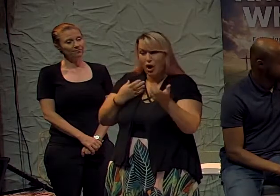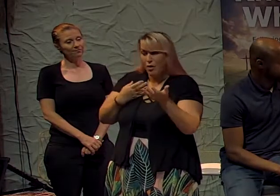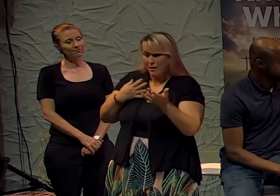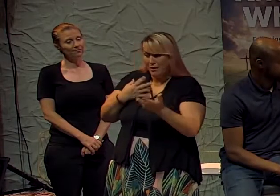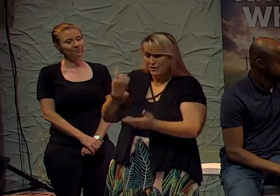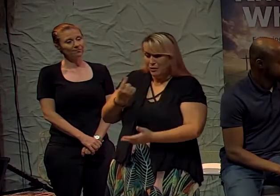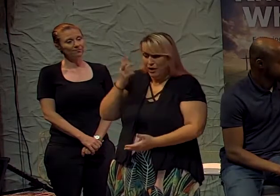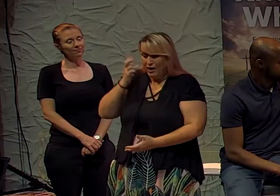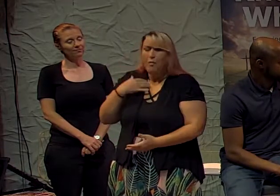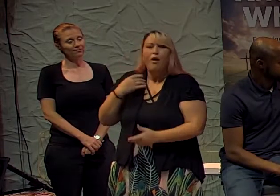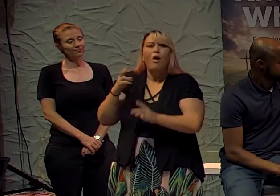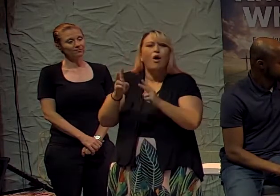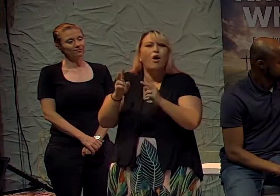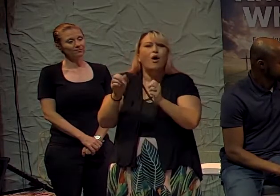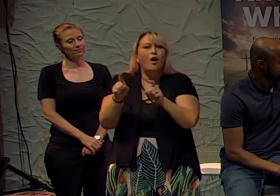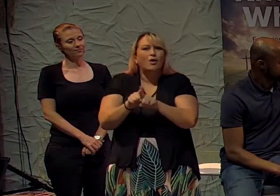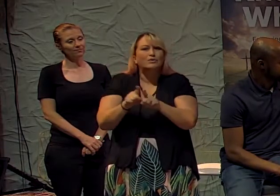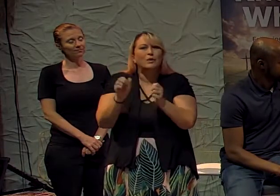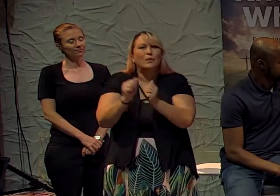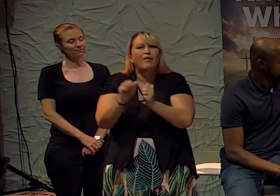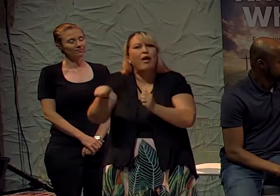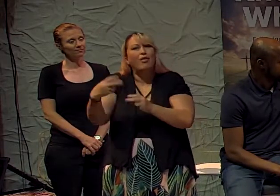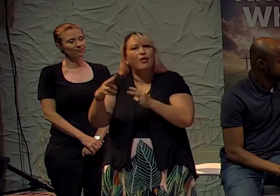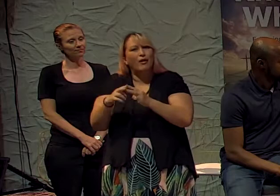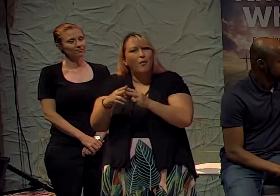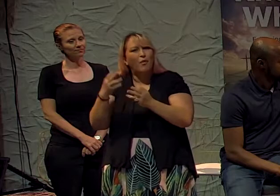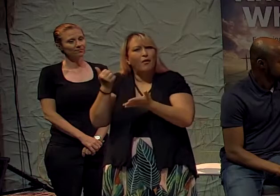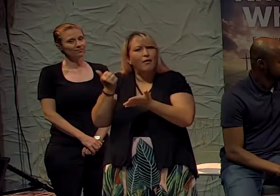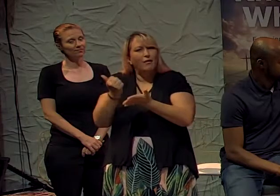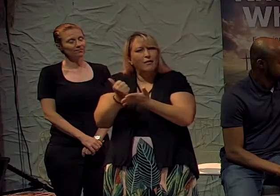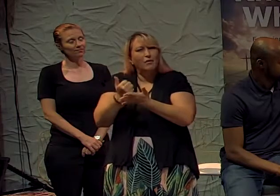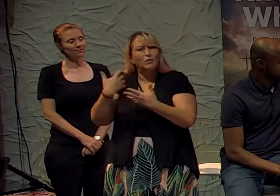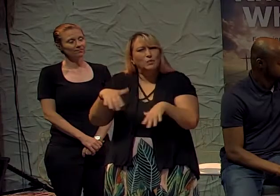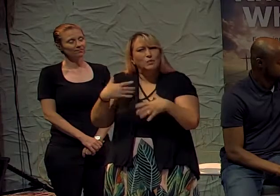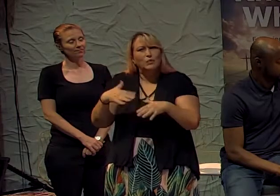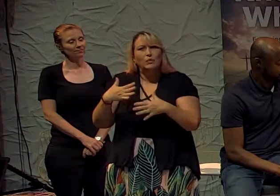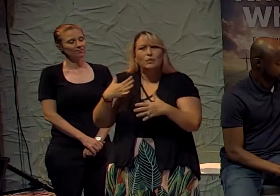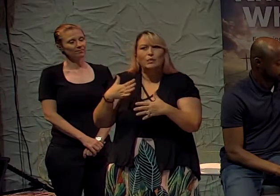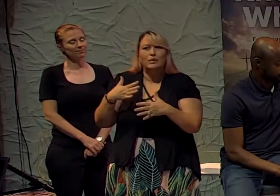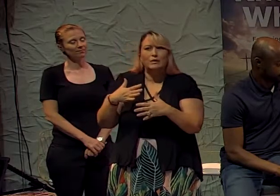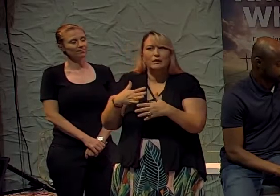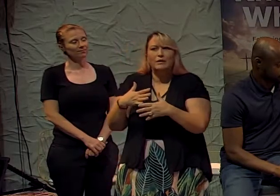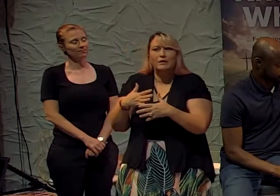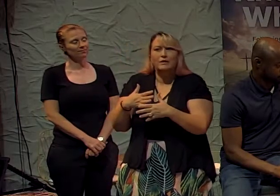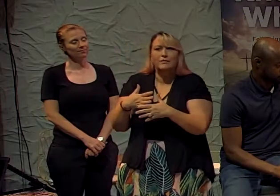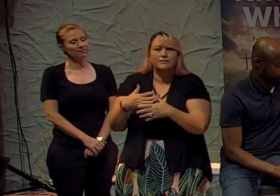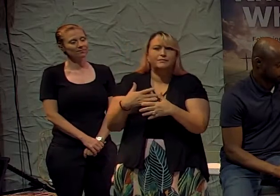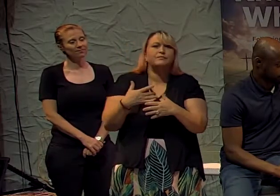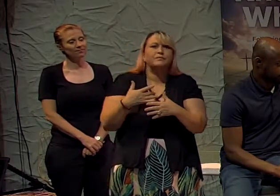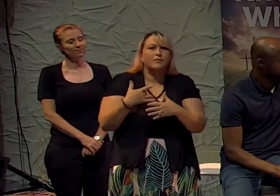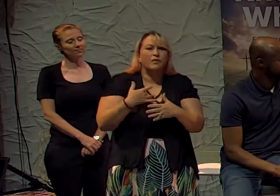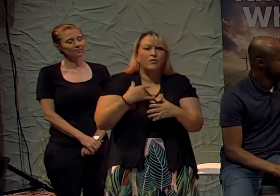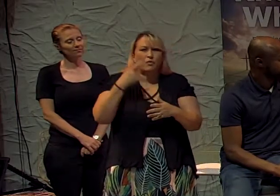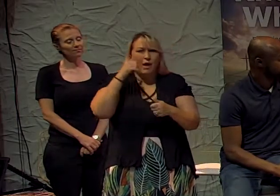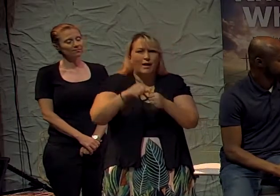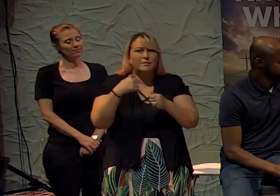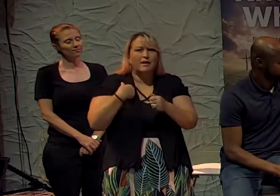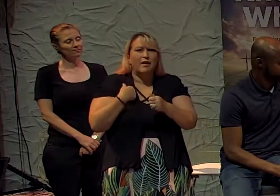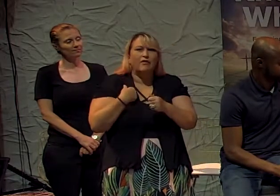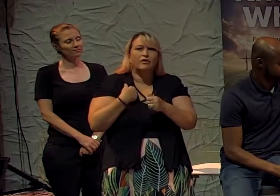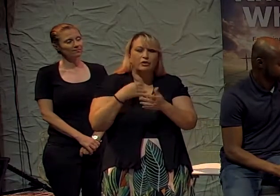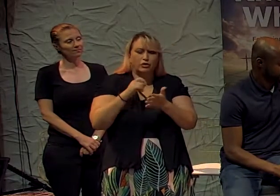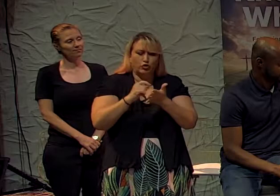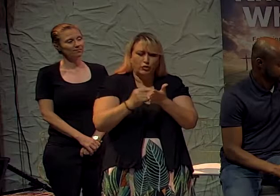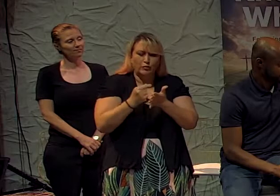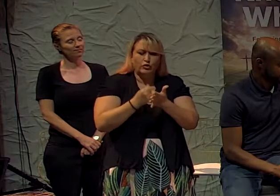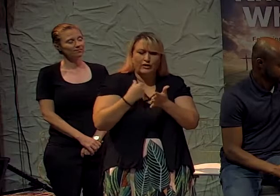another person or another couple. It reminds me of the scripture in James where it says, it's confess your